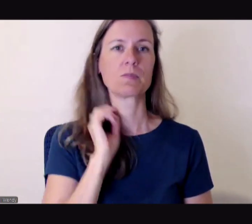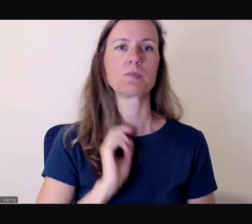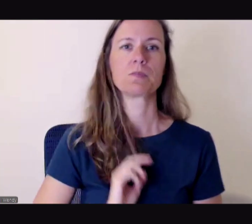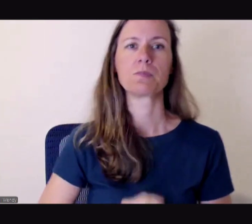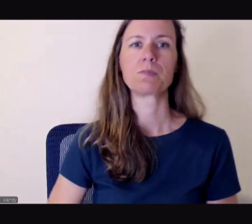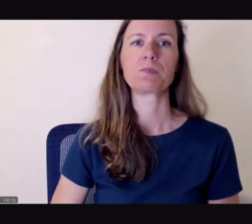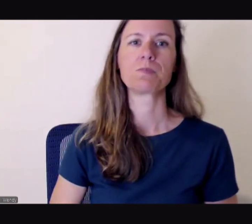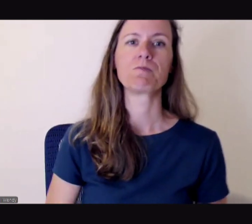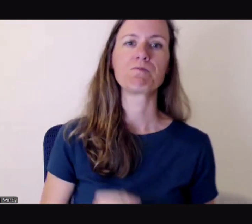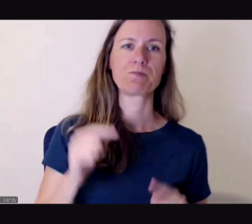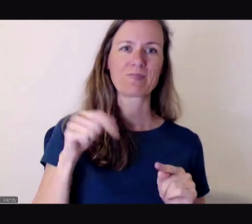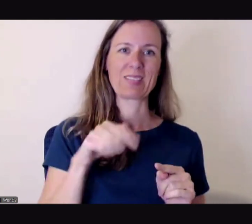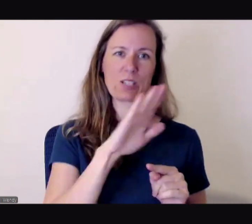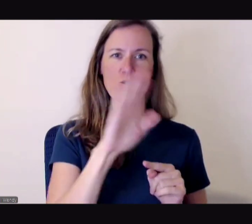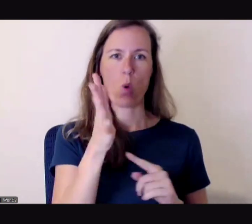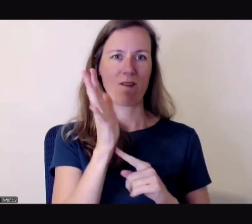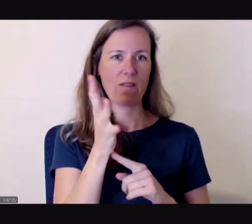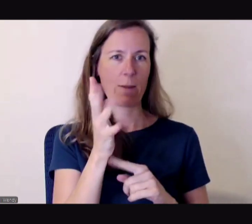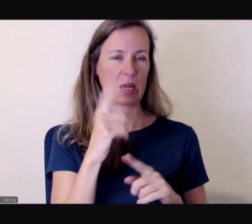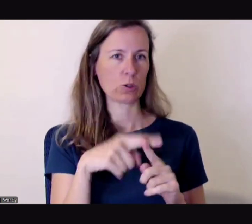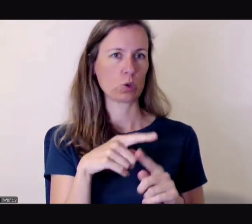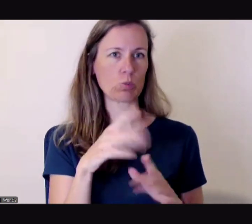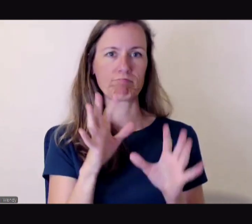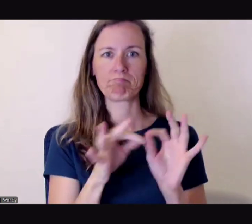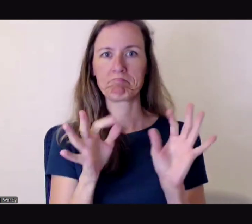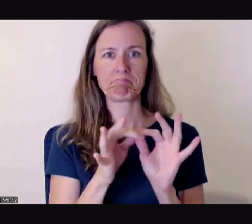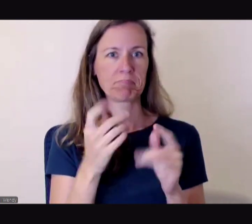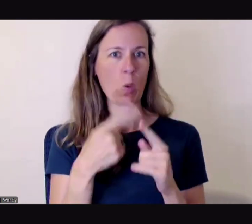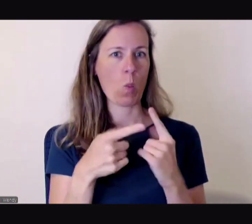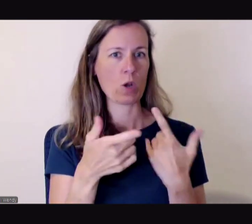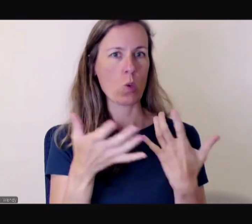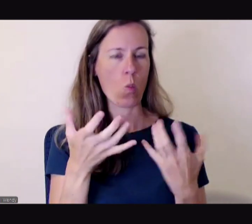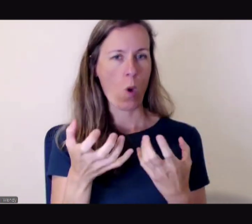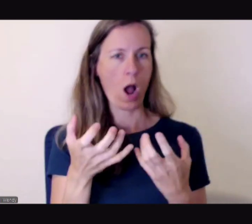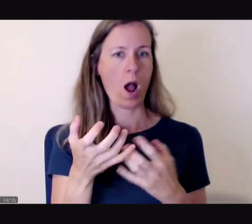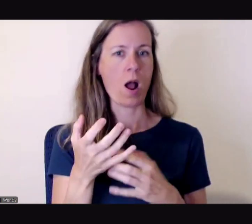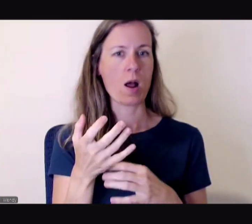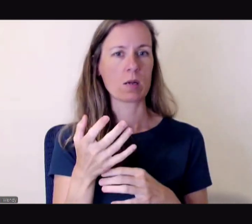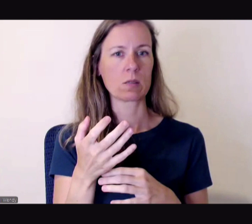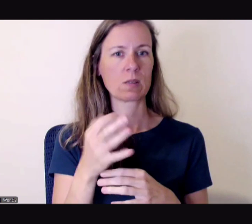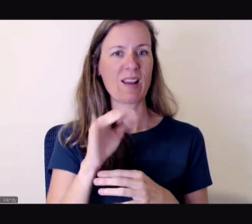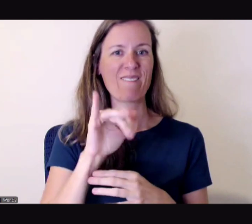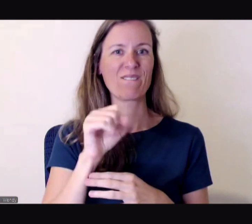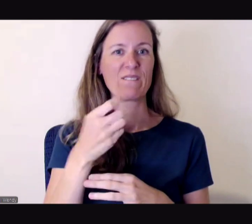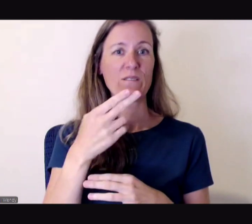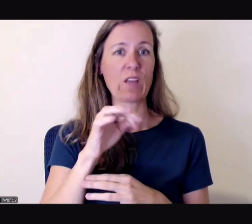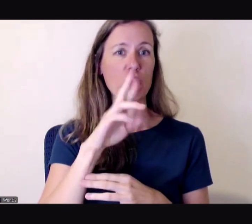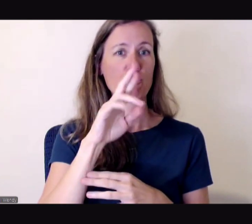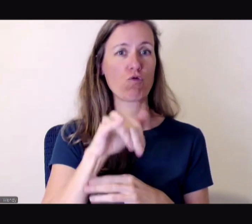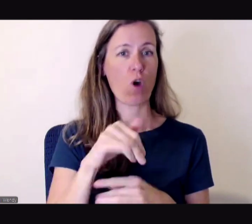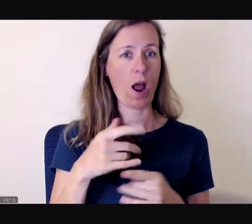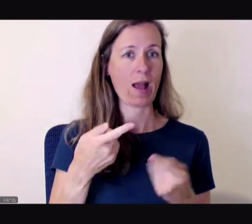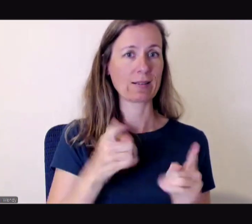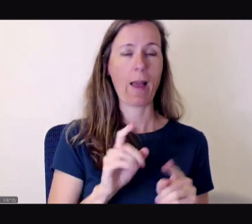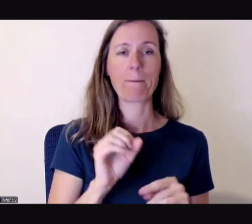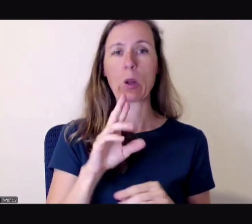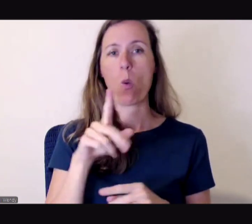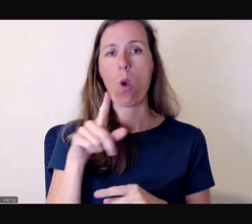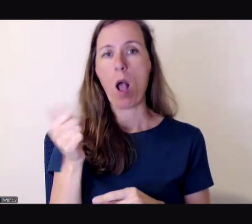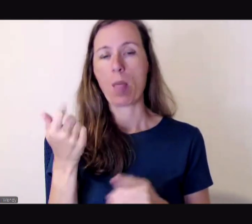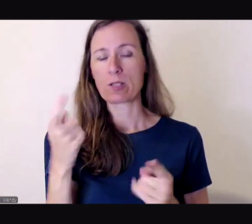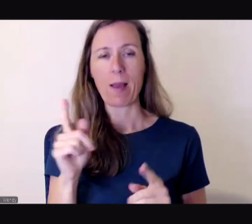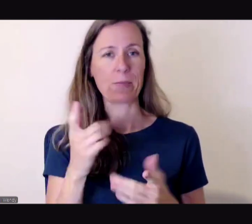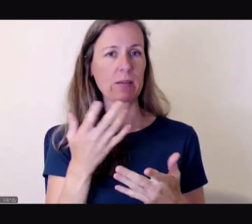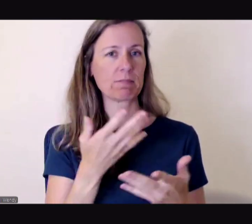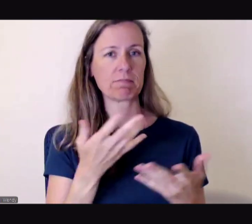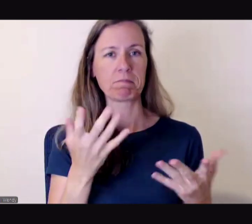this is your 5 minutes to speak about whatever you want, fish fry, this is going on, that's going on, or address whatever you want. We don't